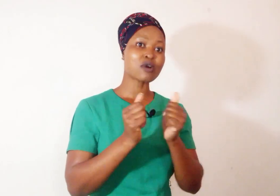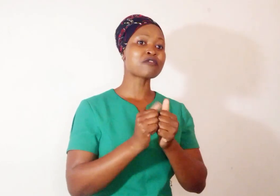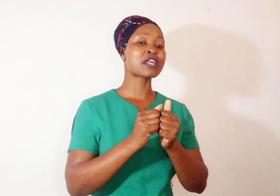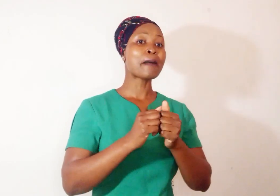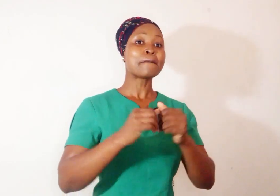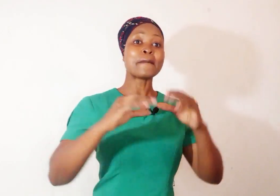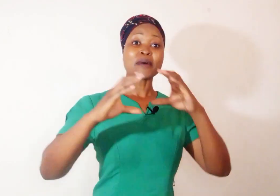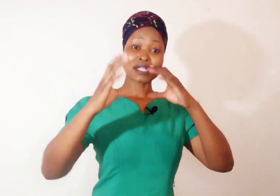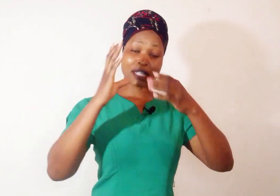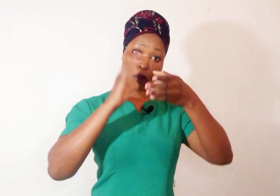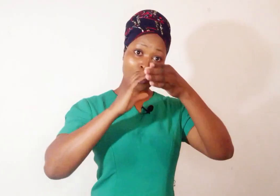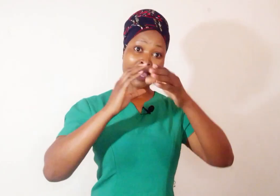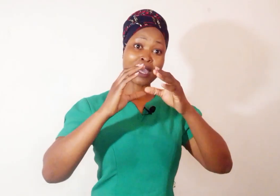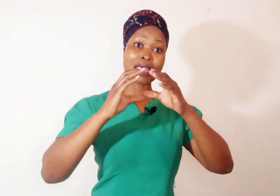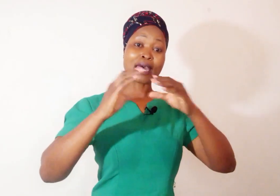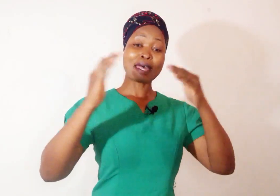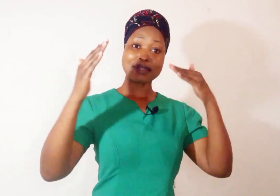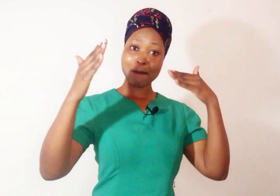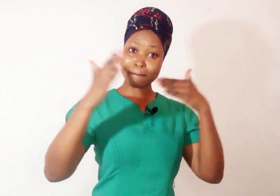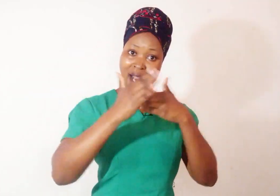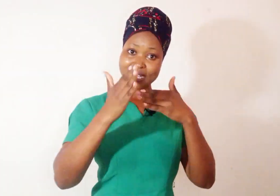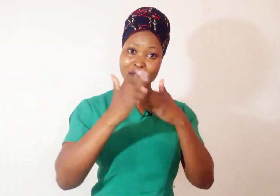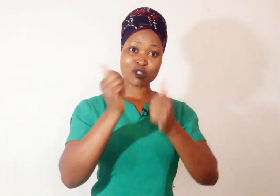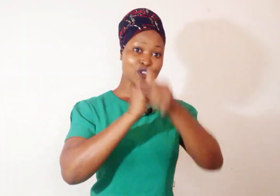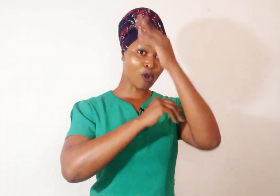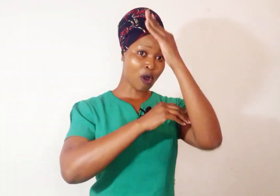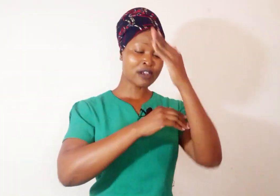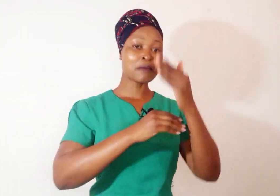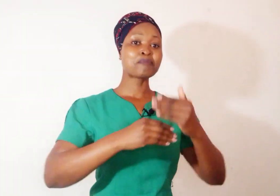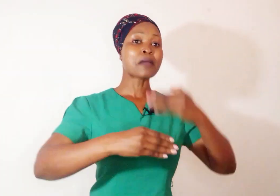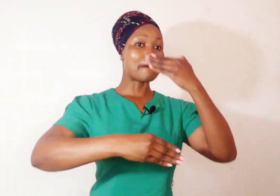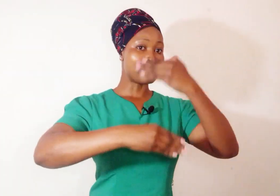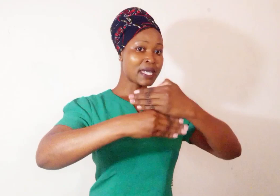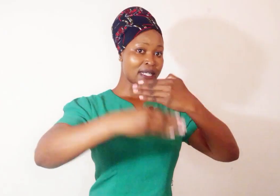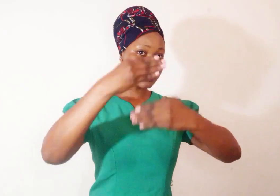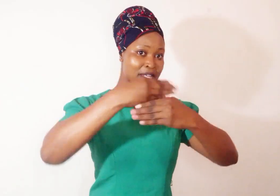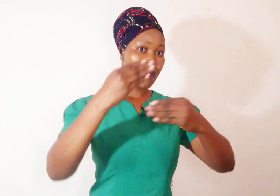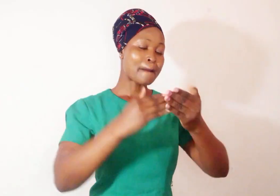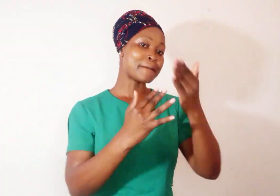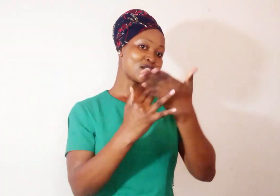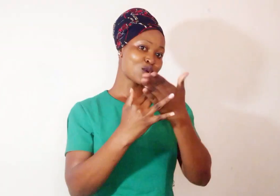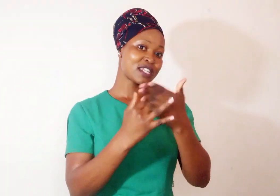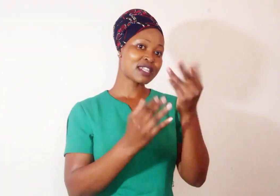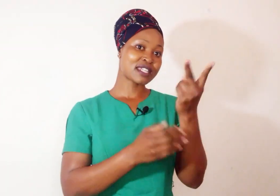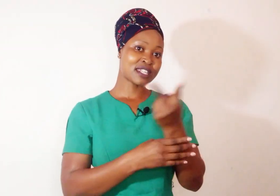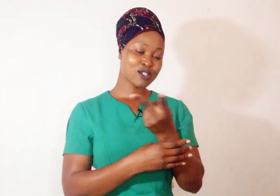of the barrier which God built between these